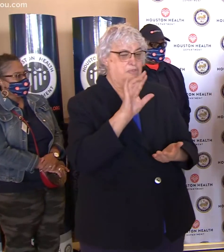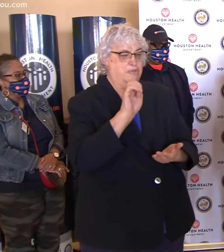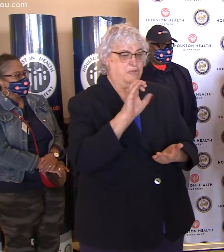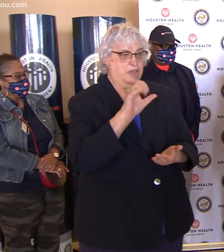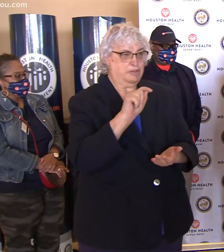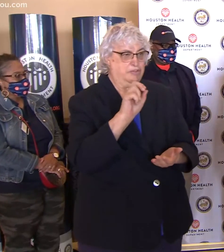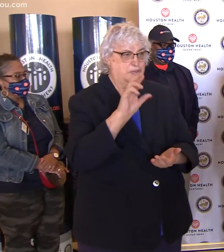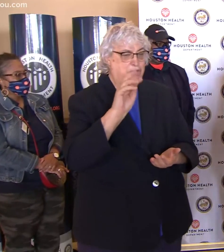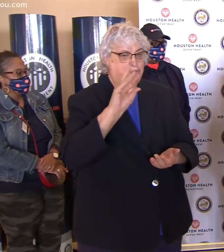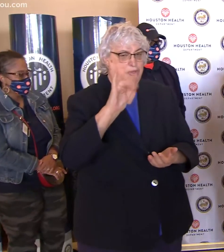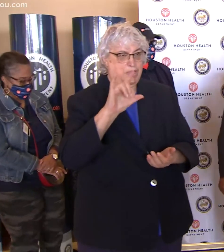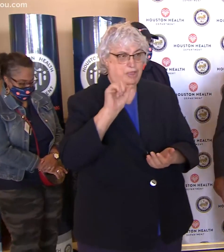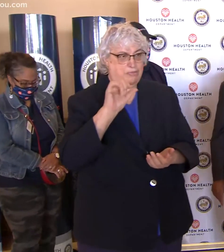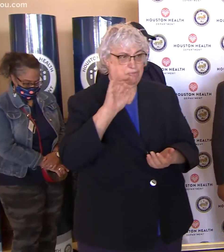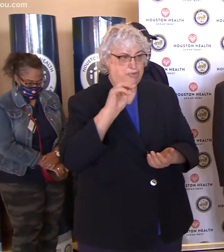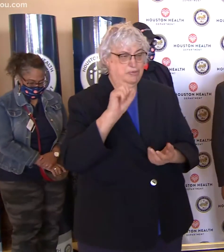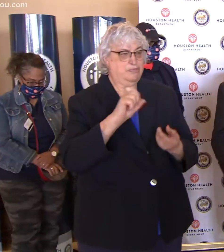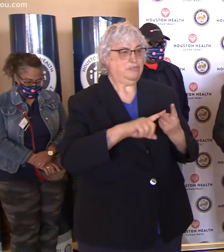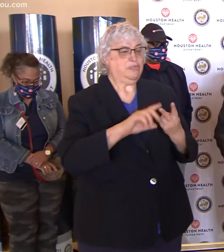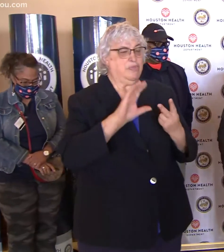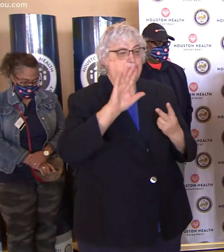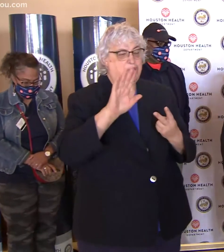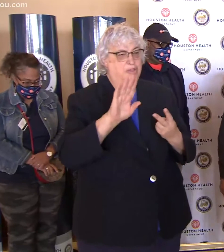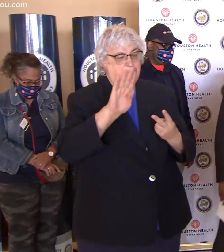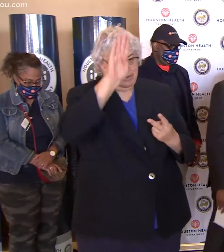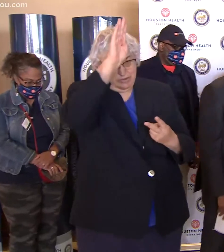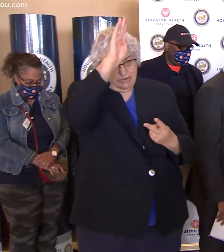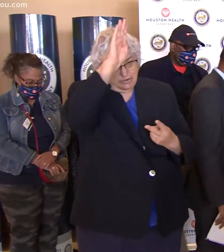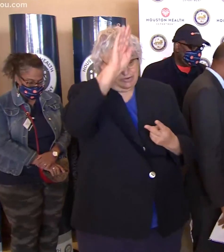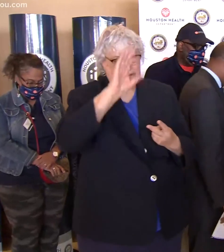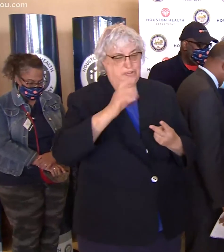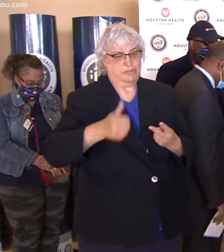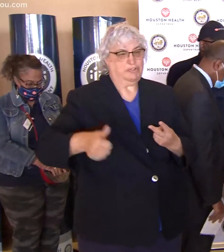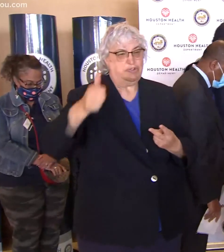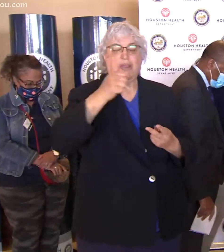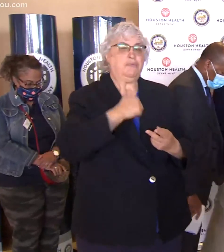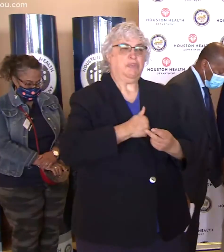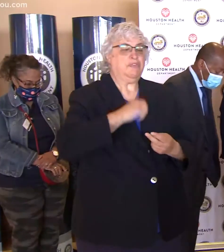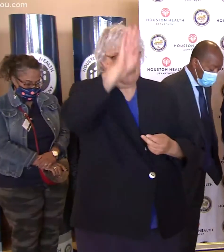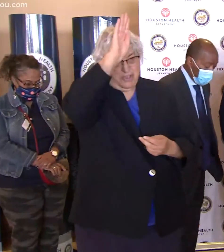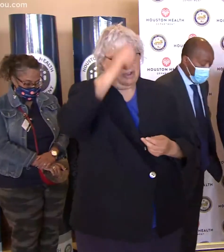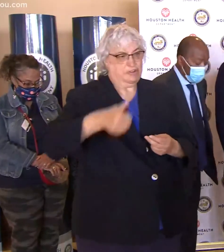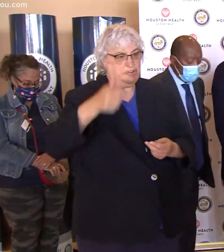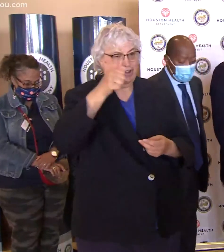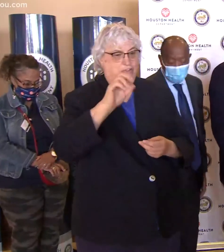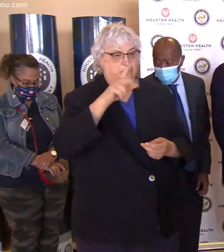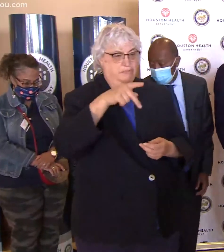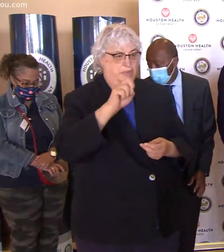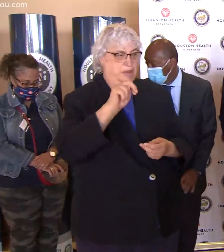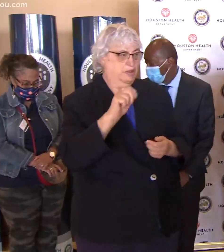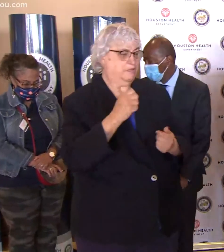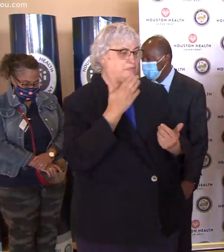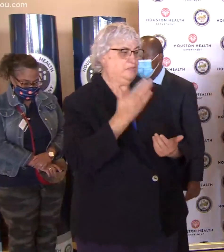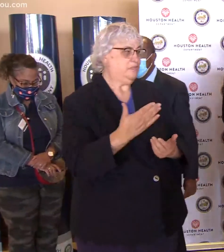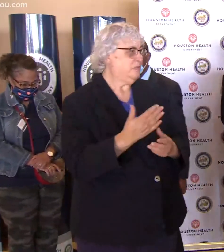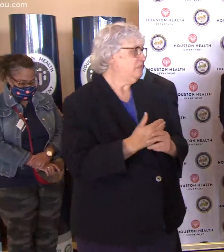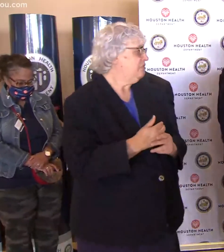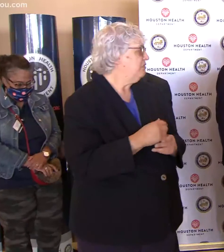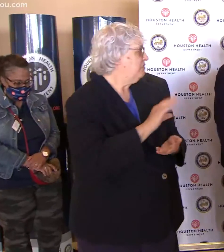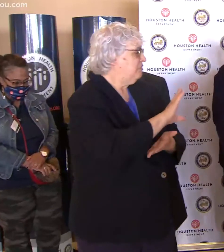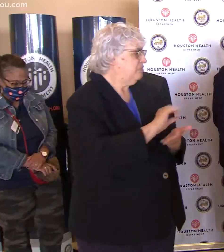Director Williams, and then Chief Pena, and then we'll go from there. Director Williams. Thank you, Mayor. I want to echo the